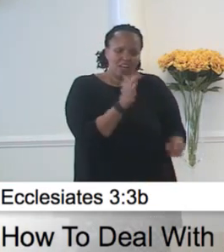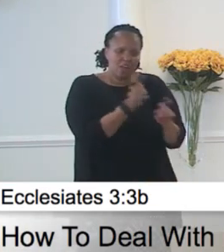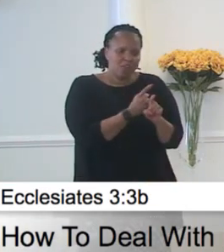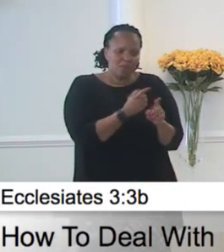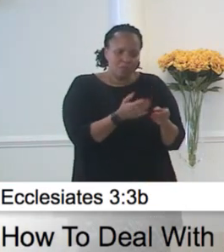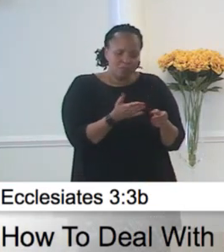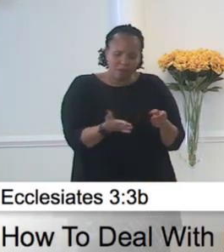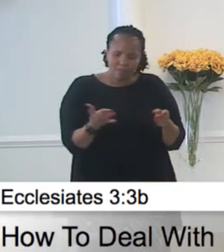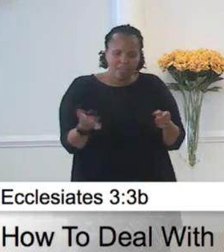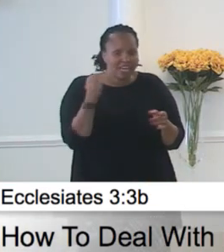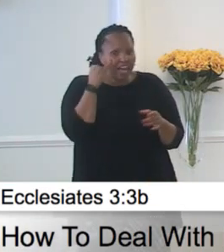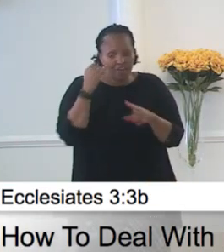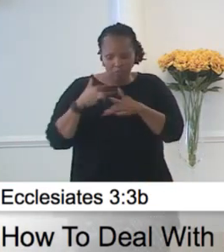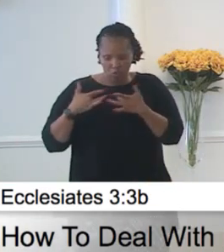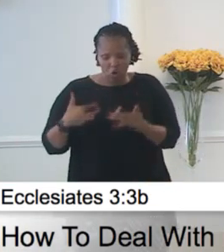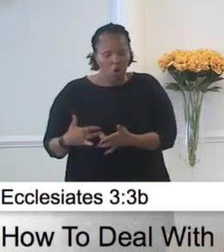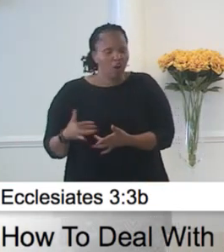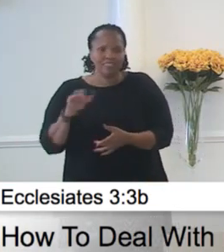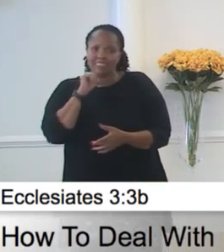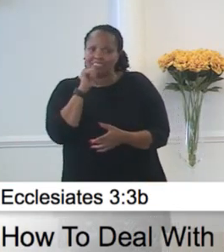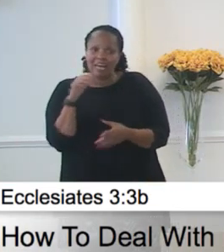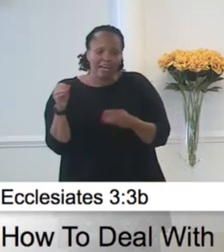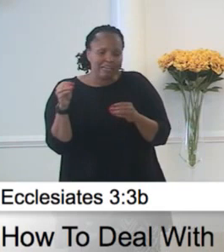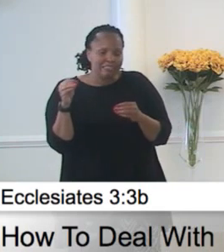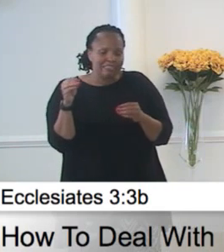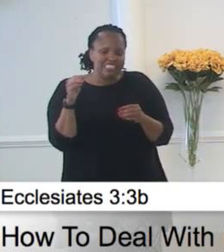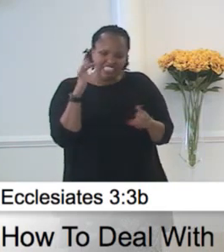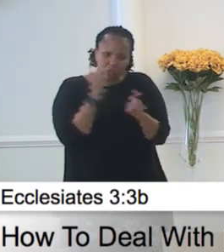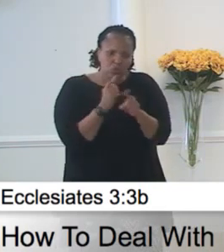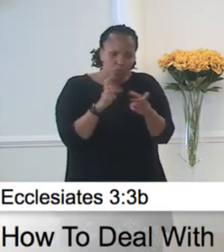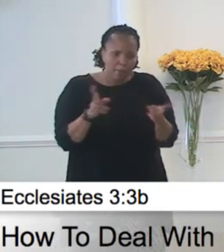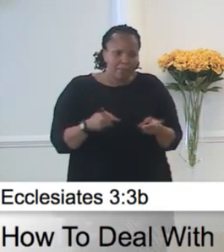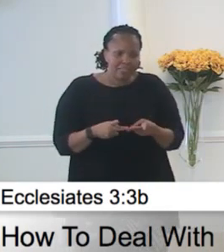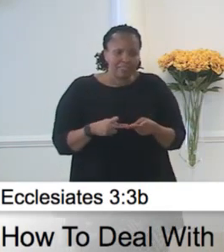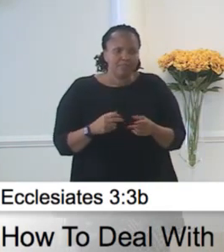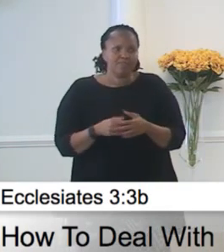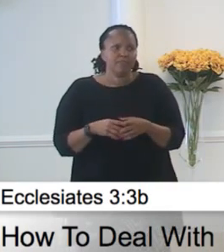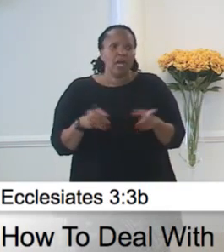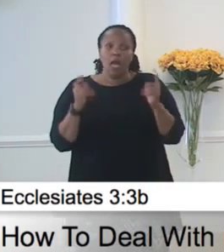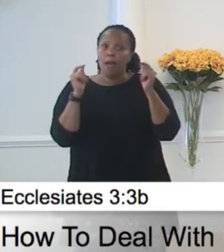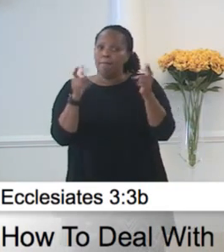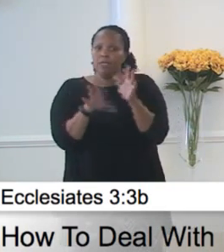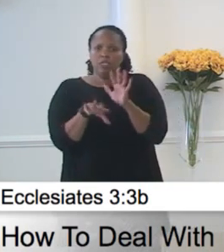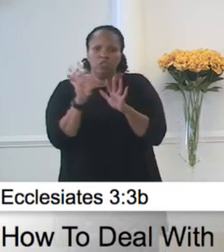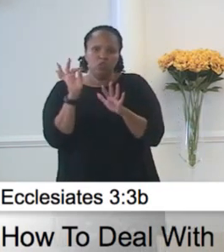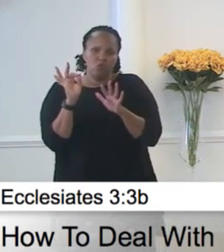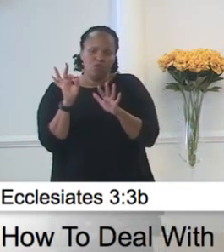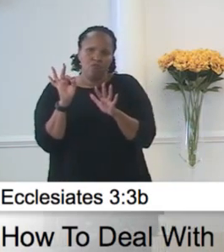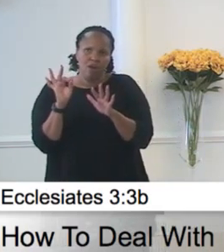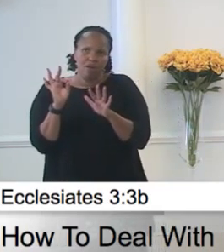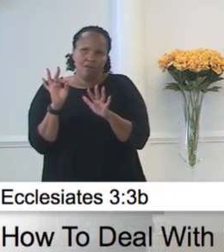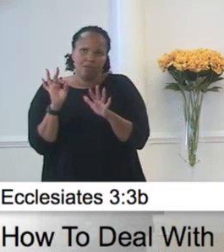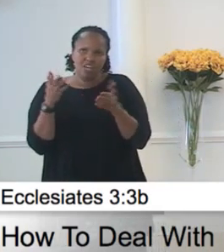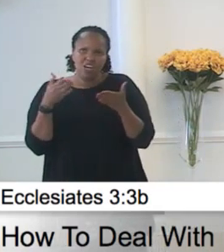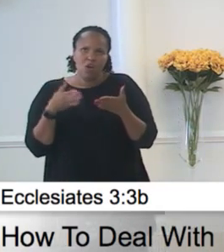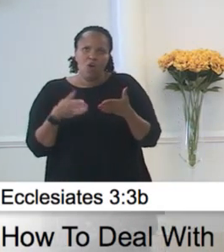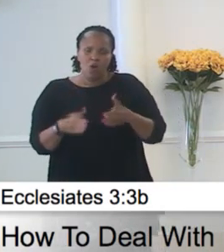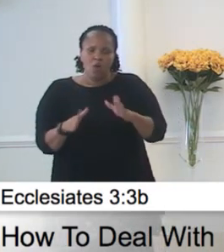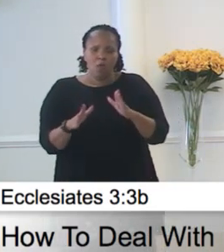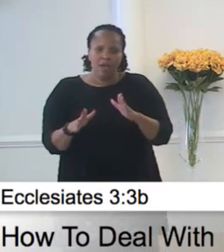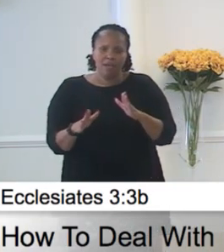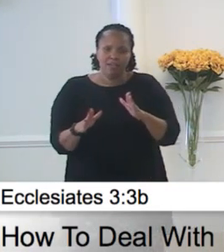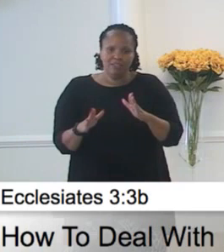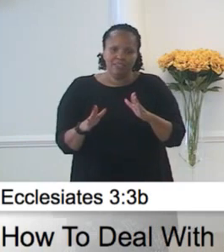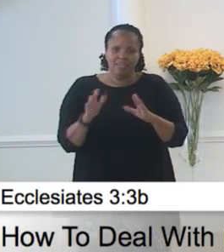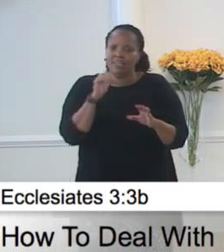it. And if the heart isn't in it, immediately you find or seek ways around the